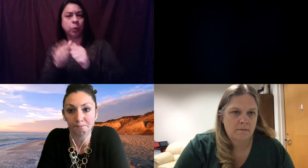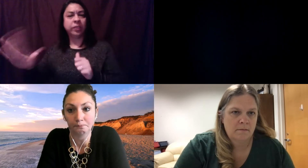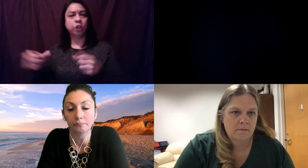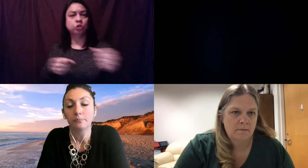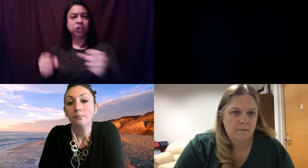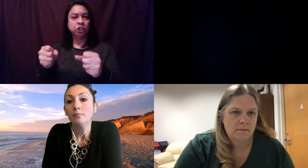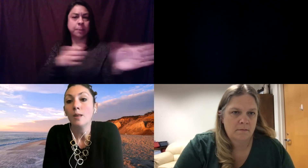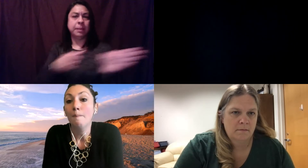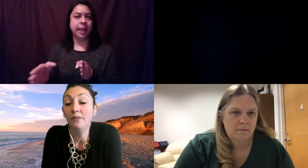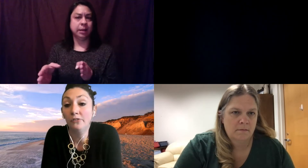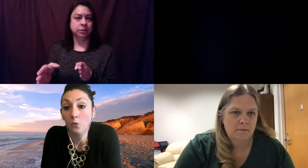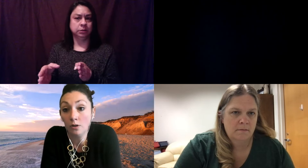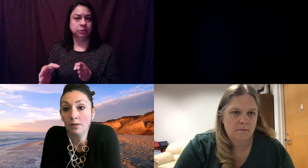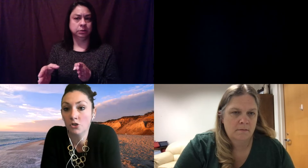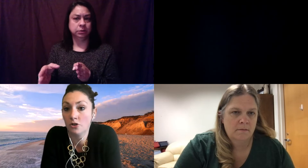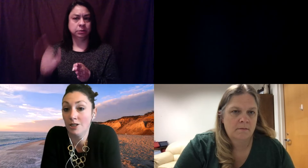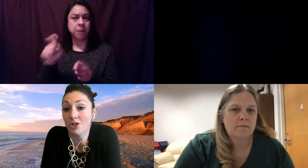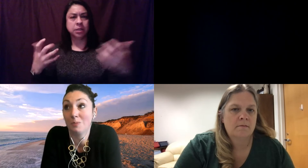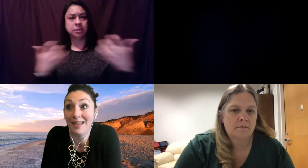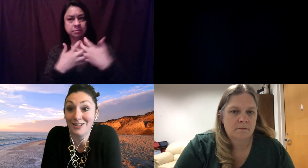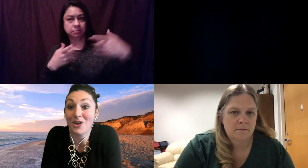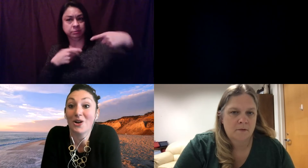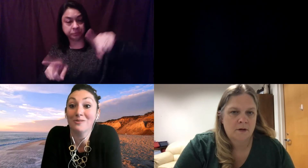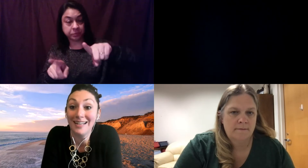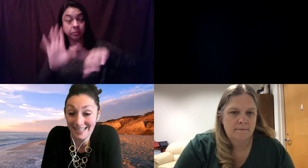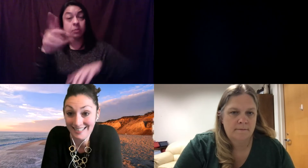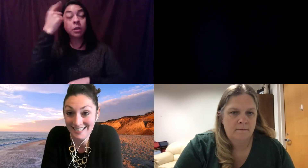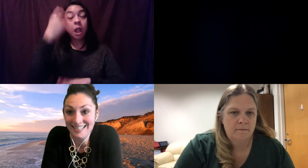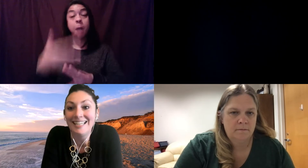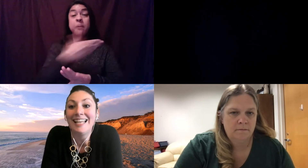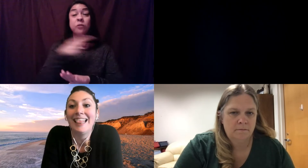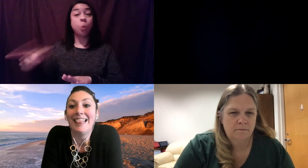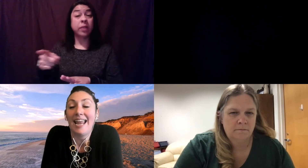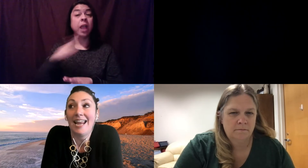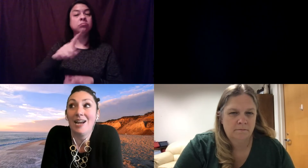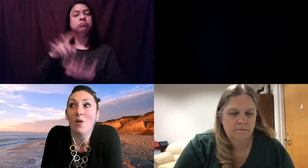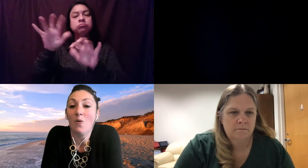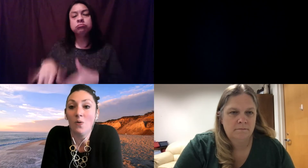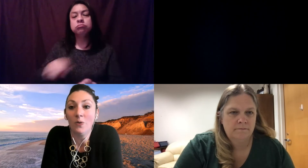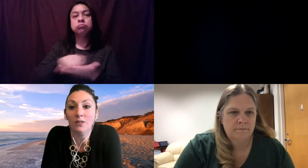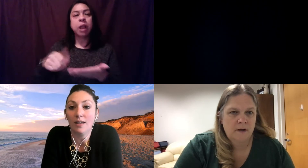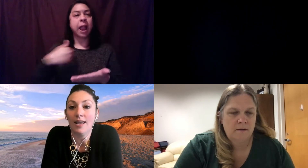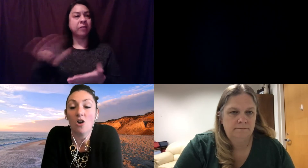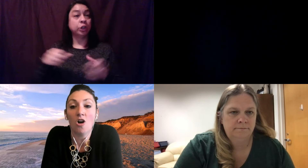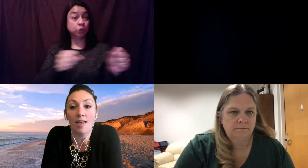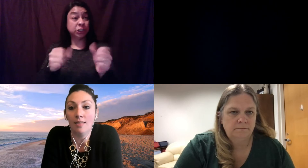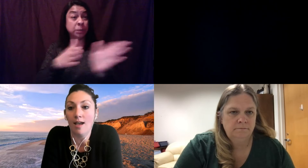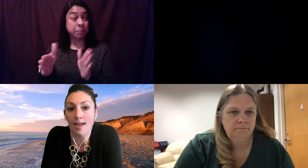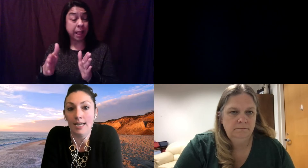plan. Before the strategic plans are written, they hold